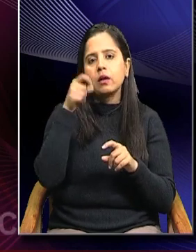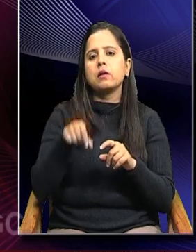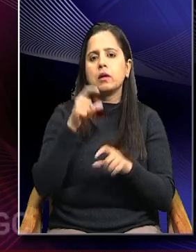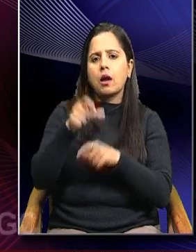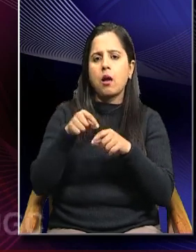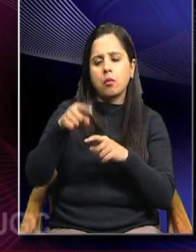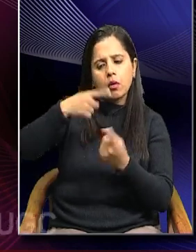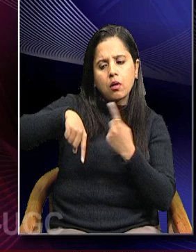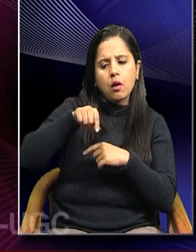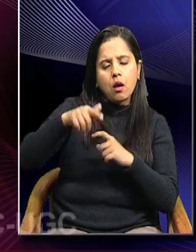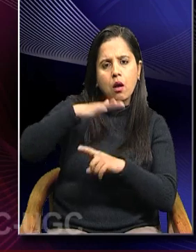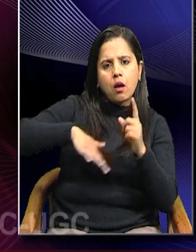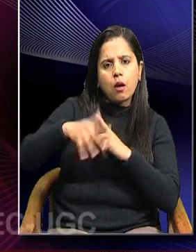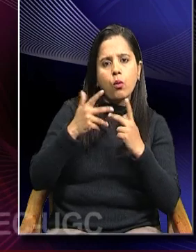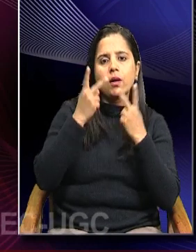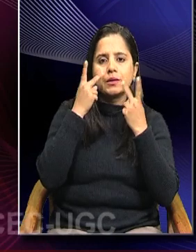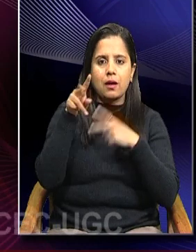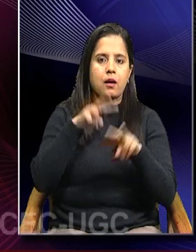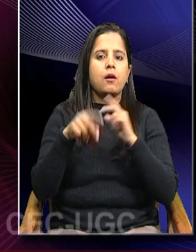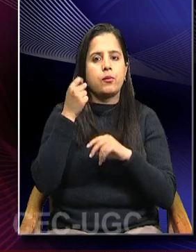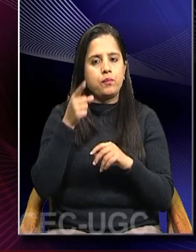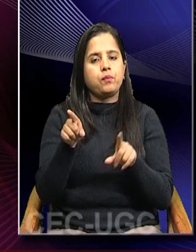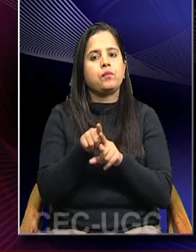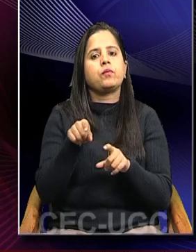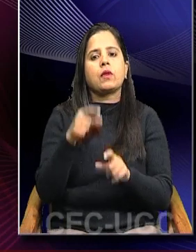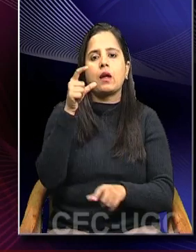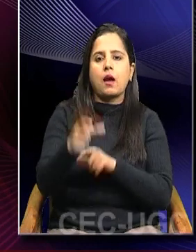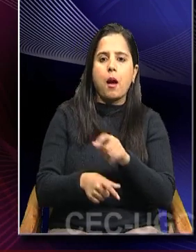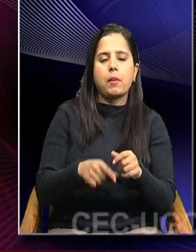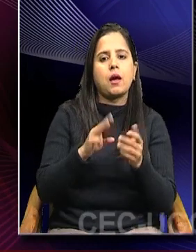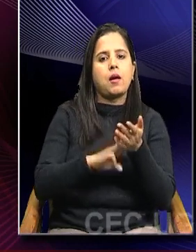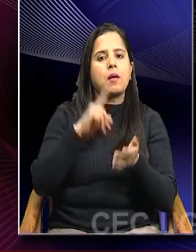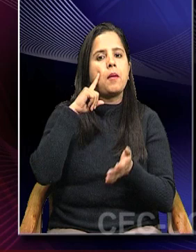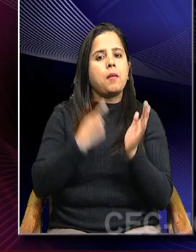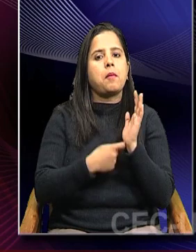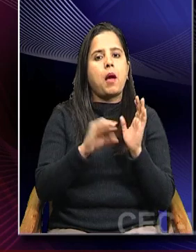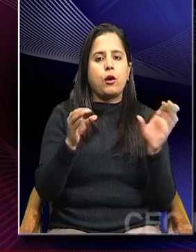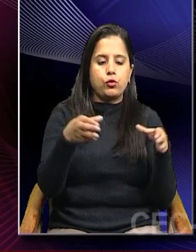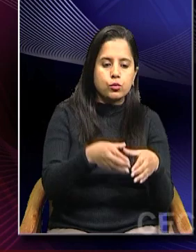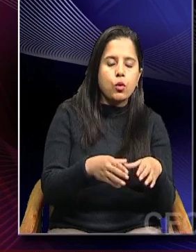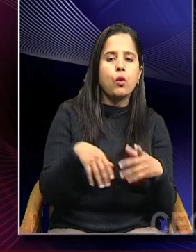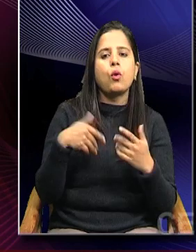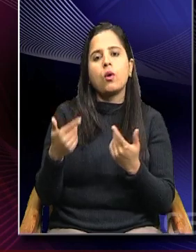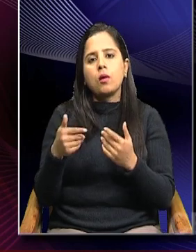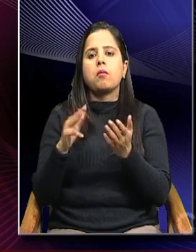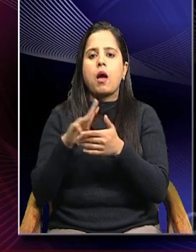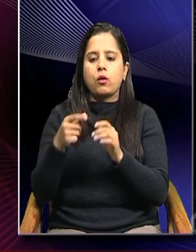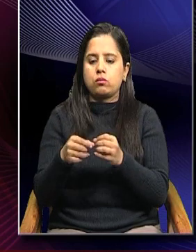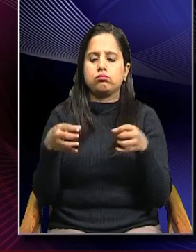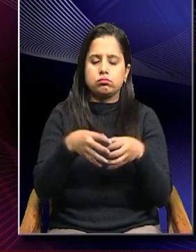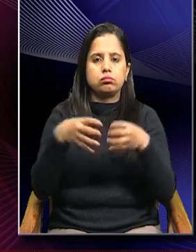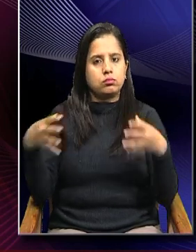internal environment, and it is also a part of company's microeconomic environment or micro environment. The next